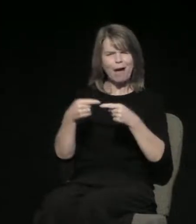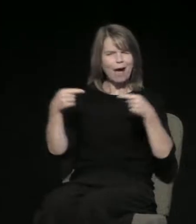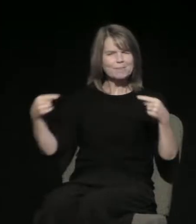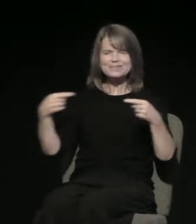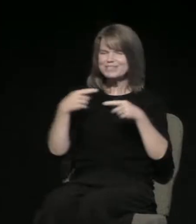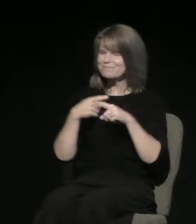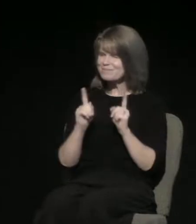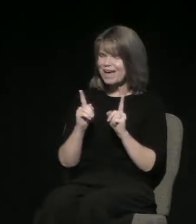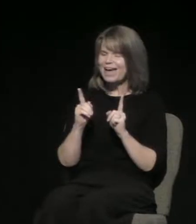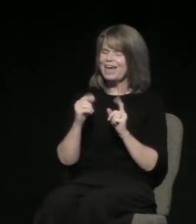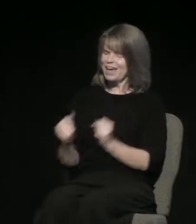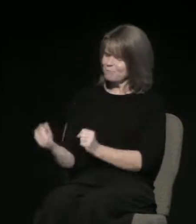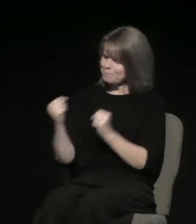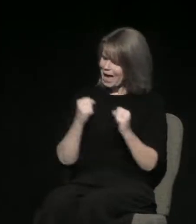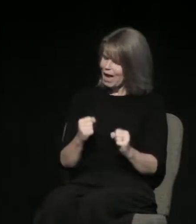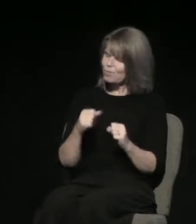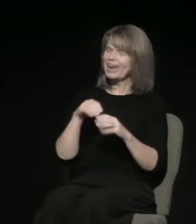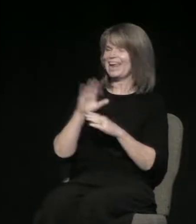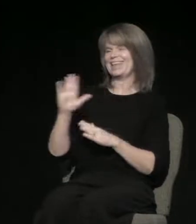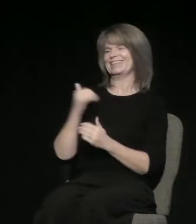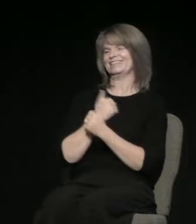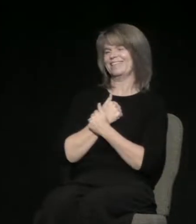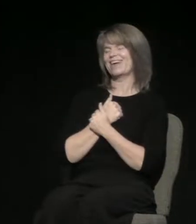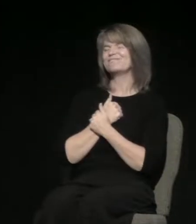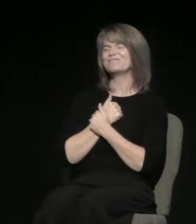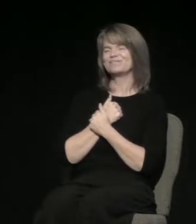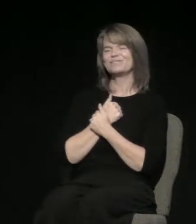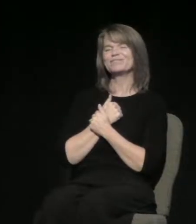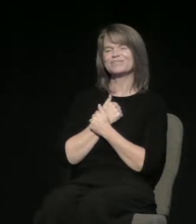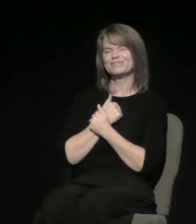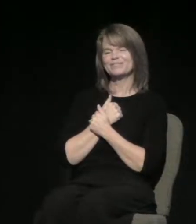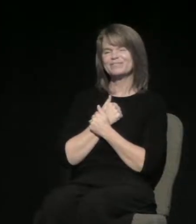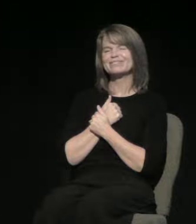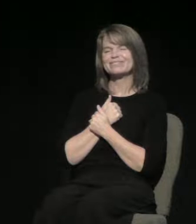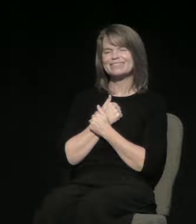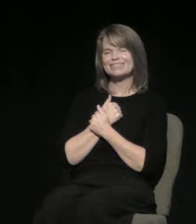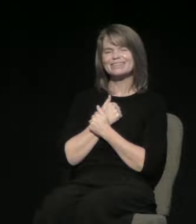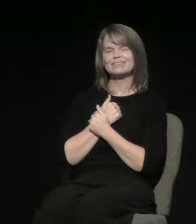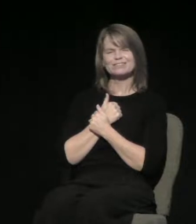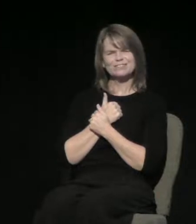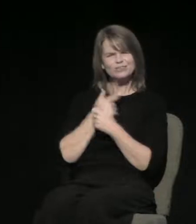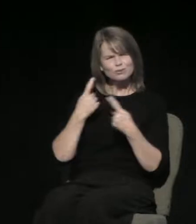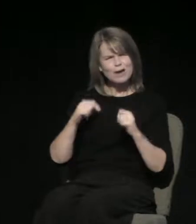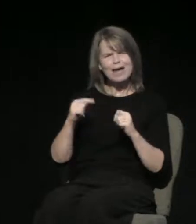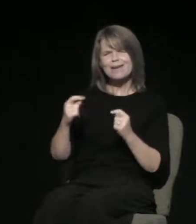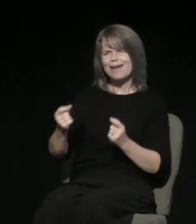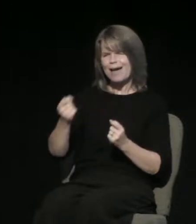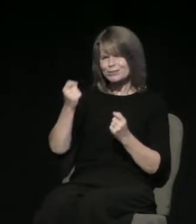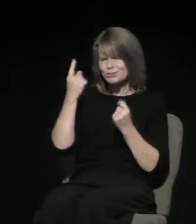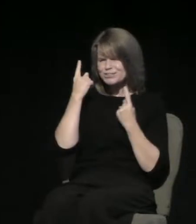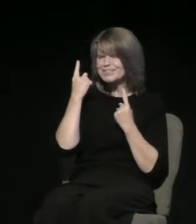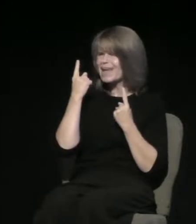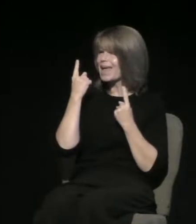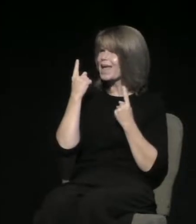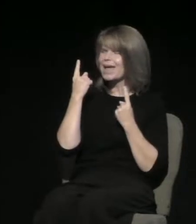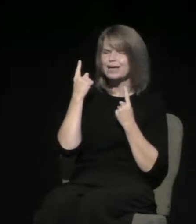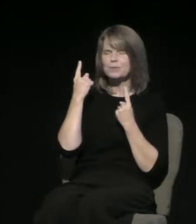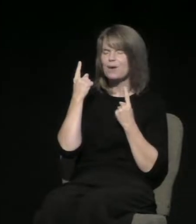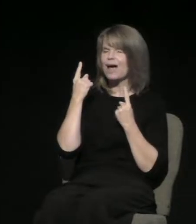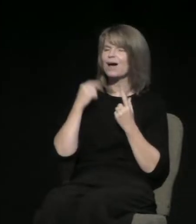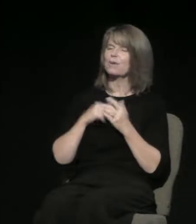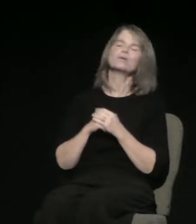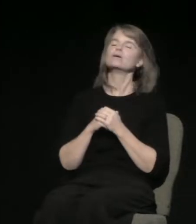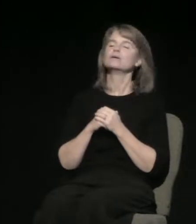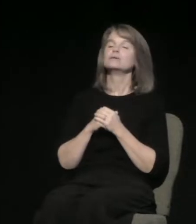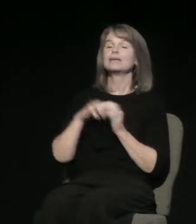In the enduring Love Of Christ So grasp that Comprehend it Let it run through All that you see today